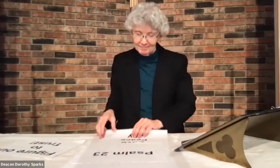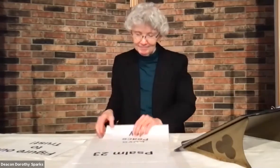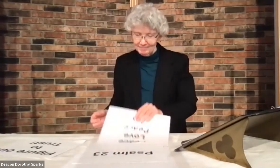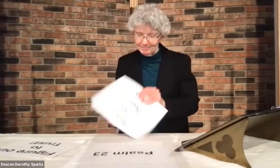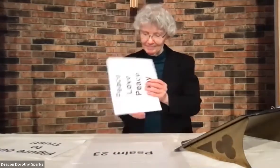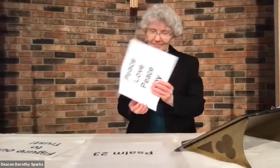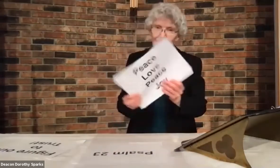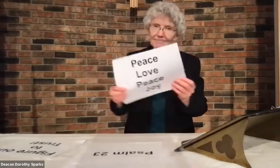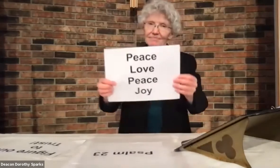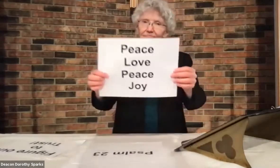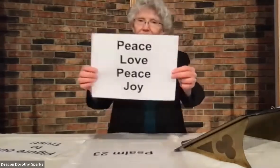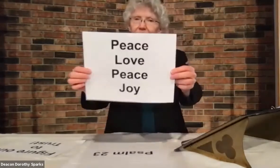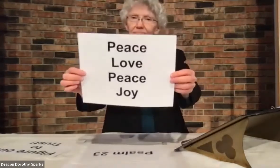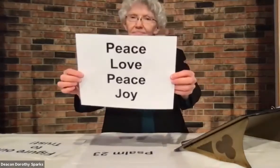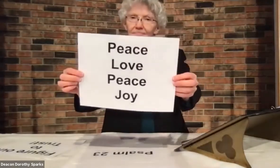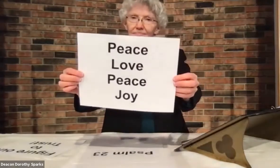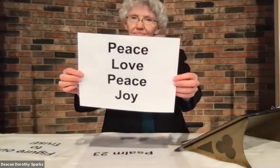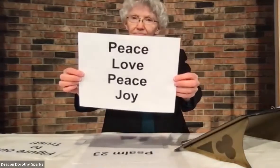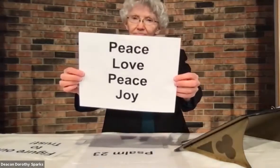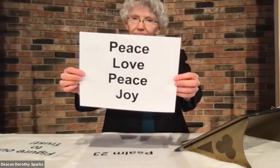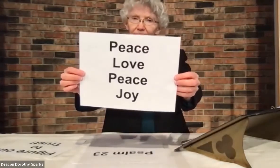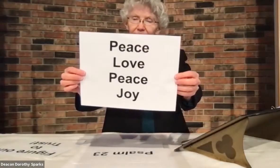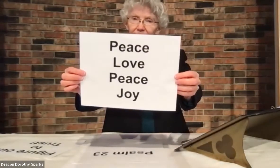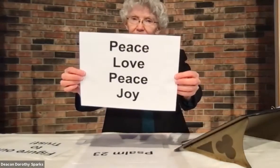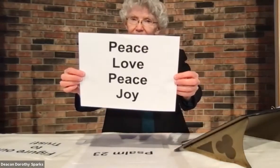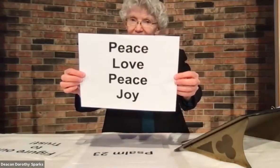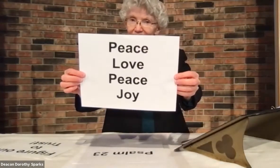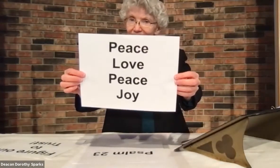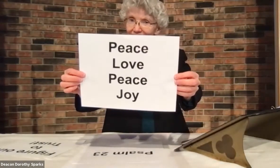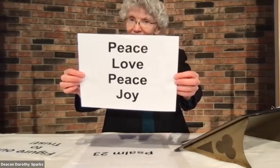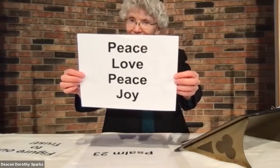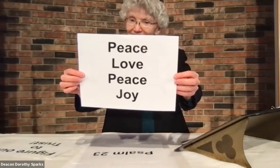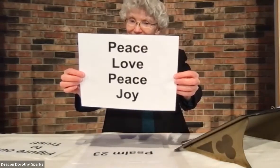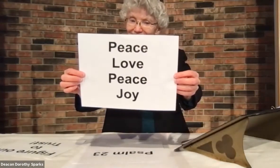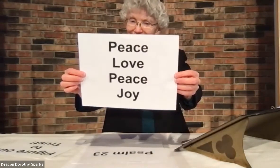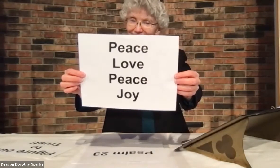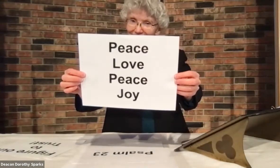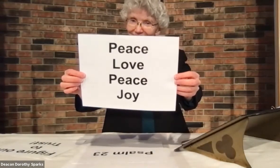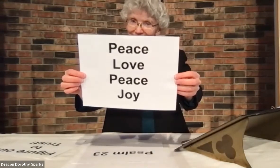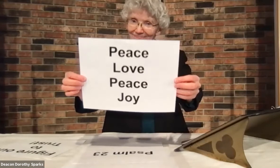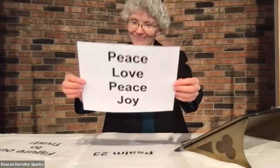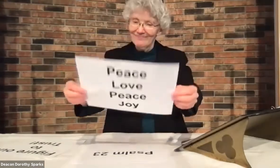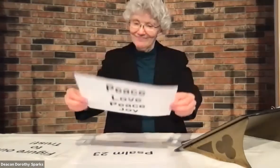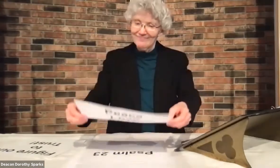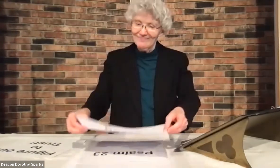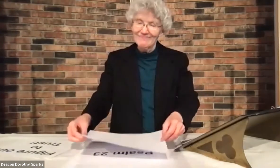And what does God give us in return? His peace, love, and joy.